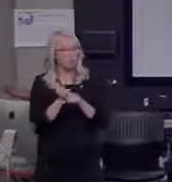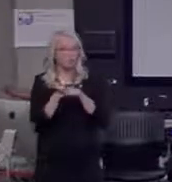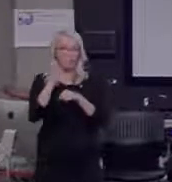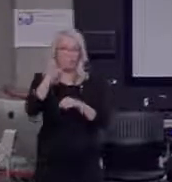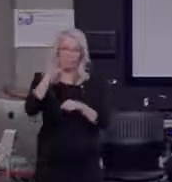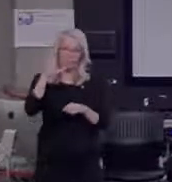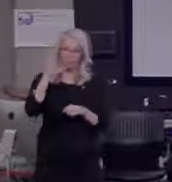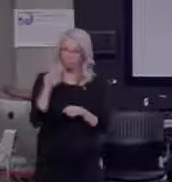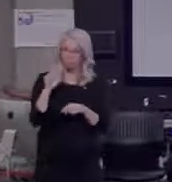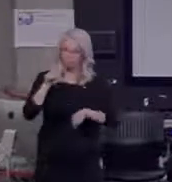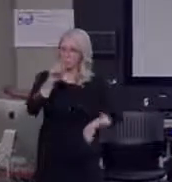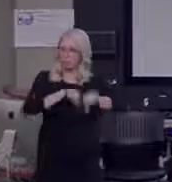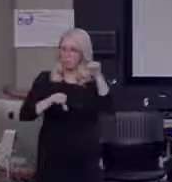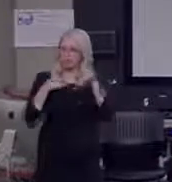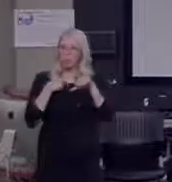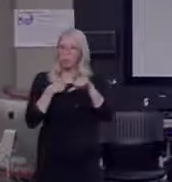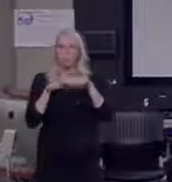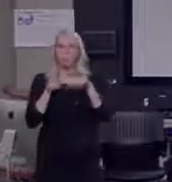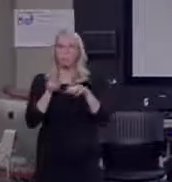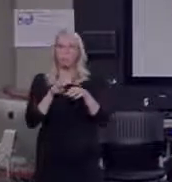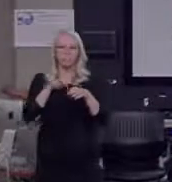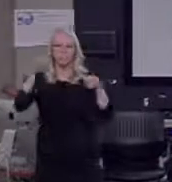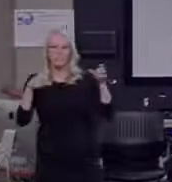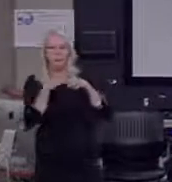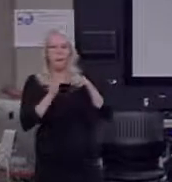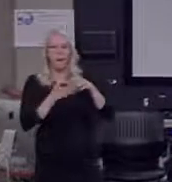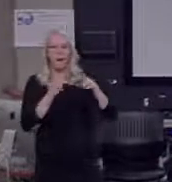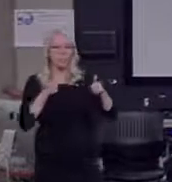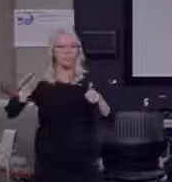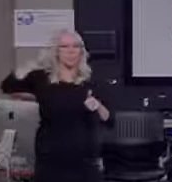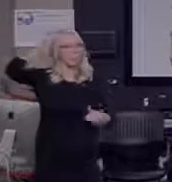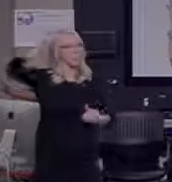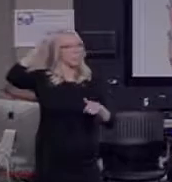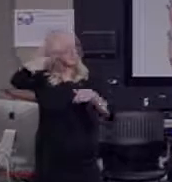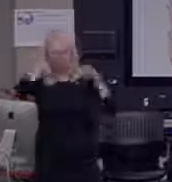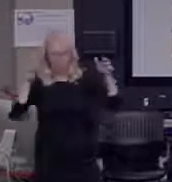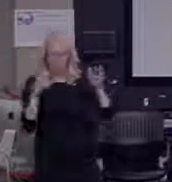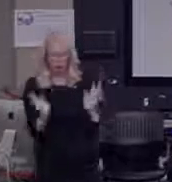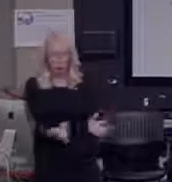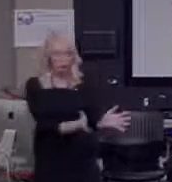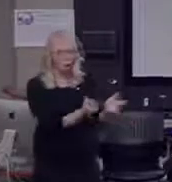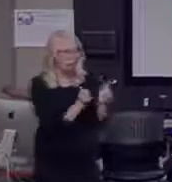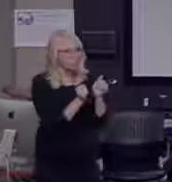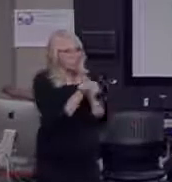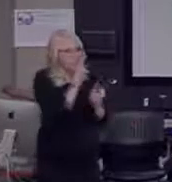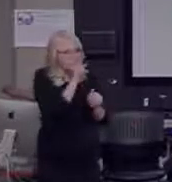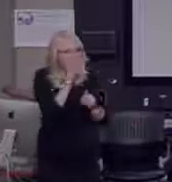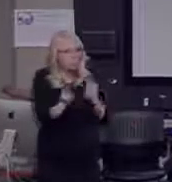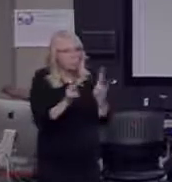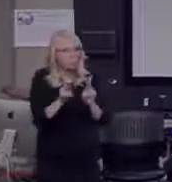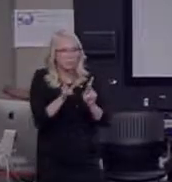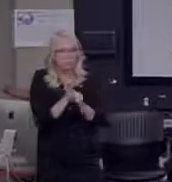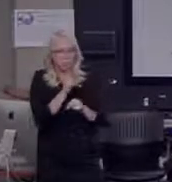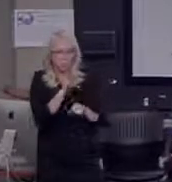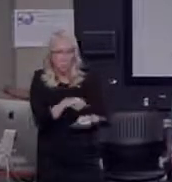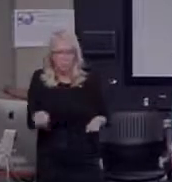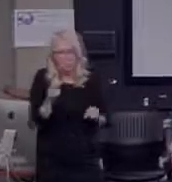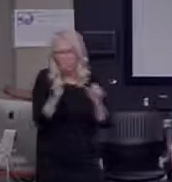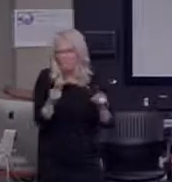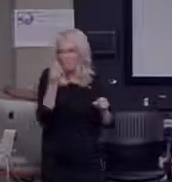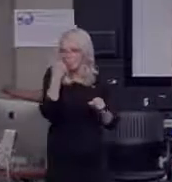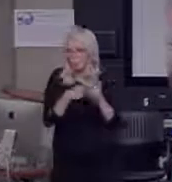come down out of the tower and talk in language that people, real people, can understand. So we want to